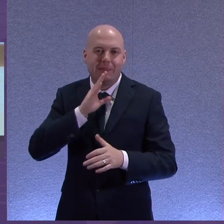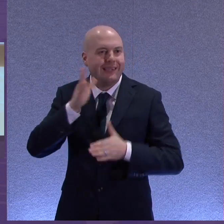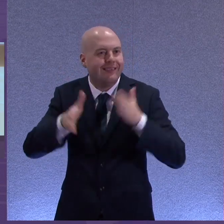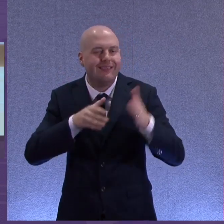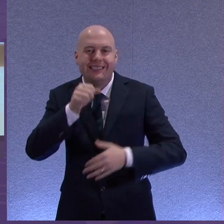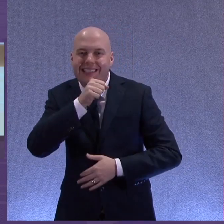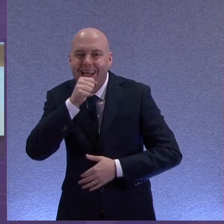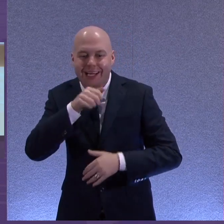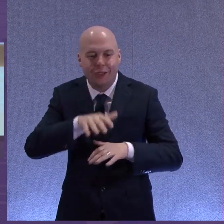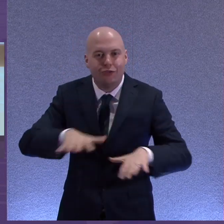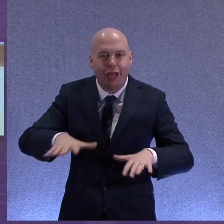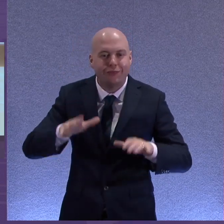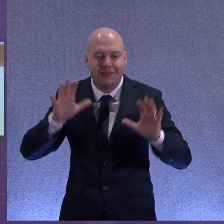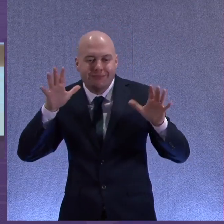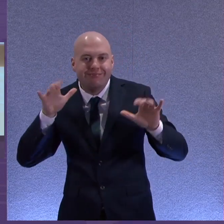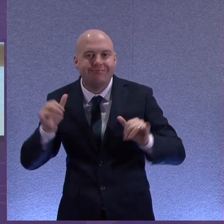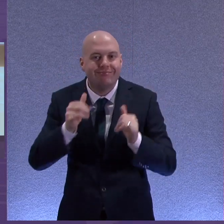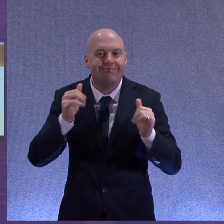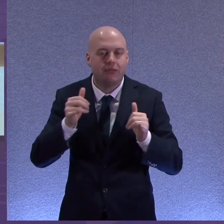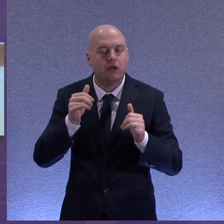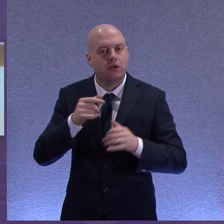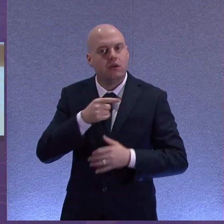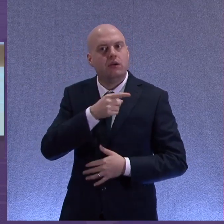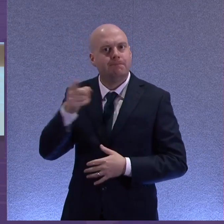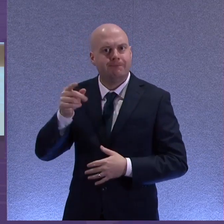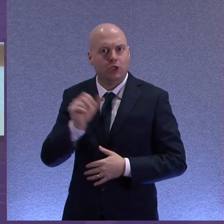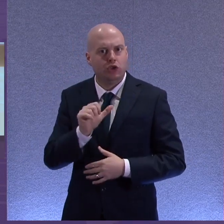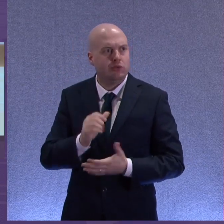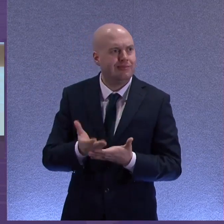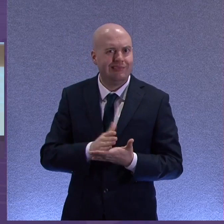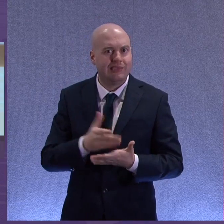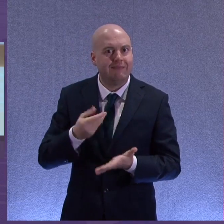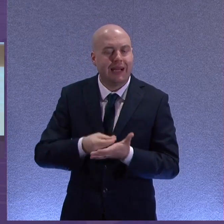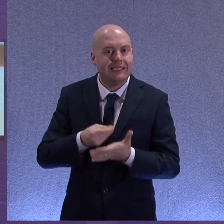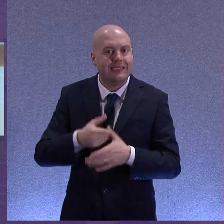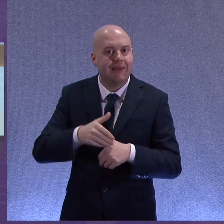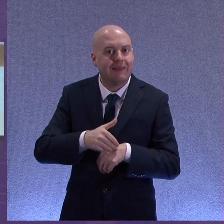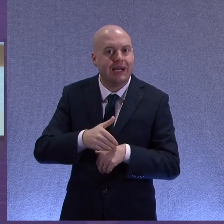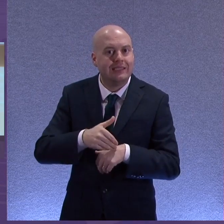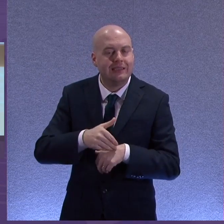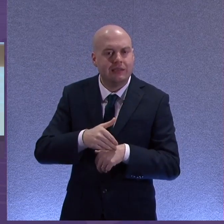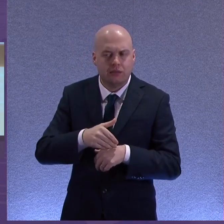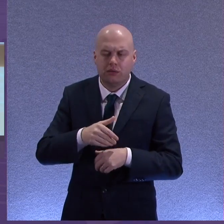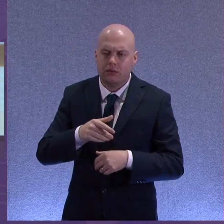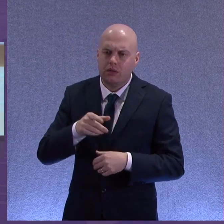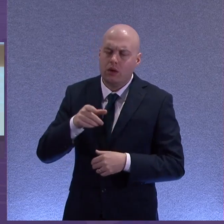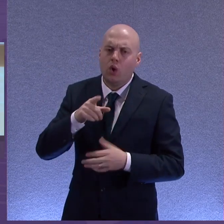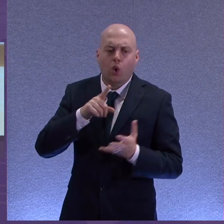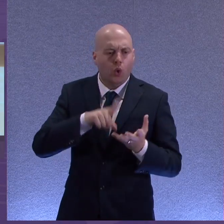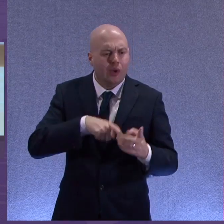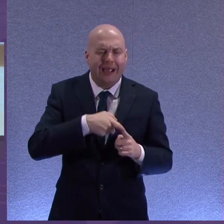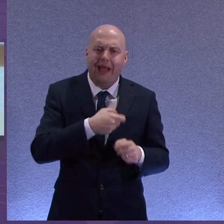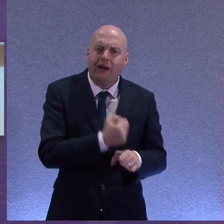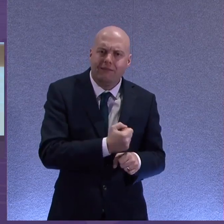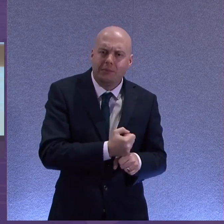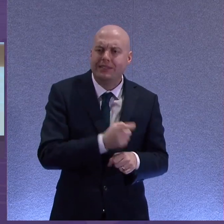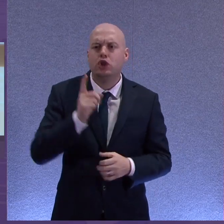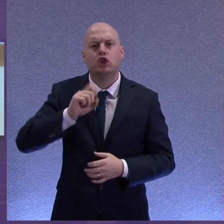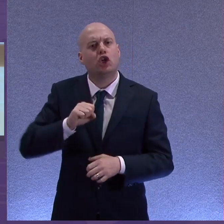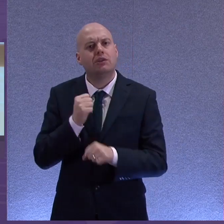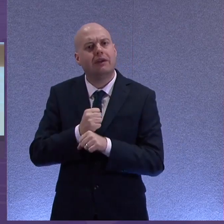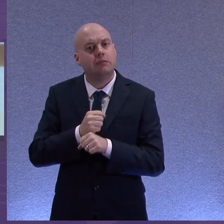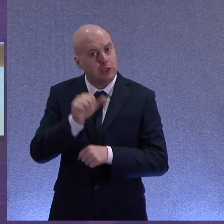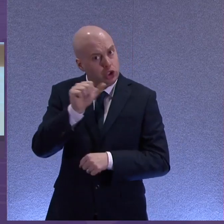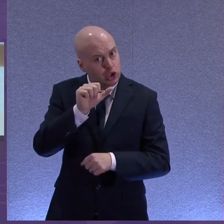update? I know we're in talks with the UK Government on this issue, on the engagement with the UK Government, the Scottish Government has had, and on